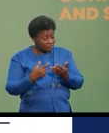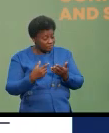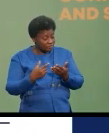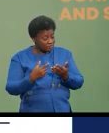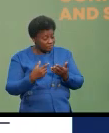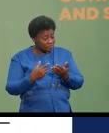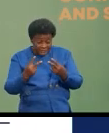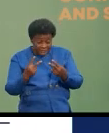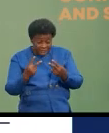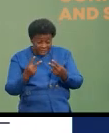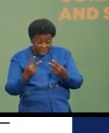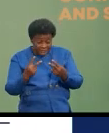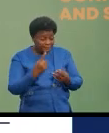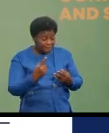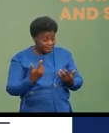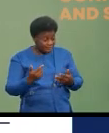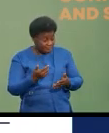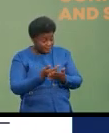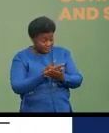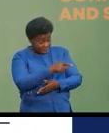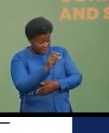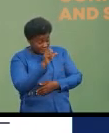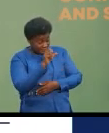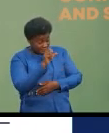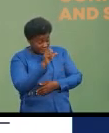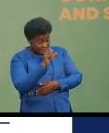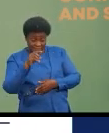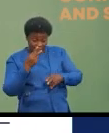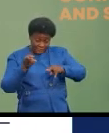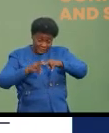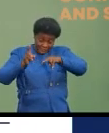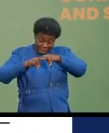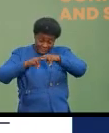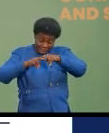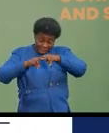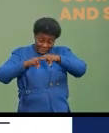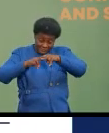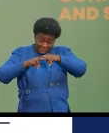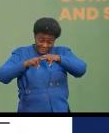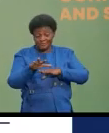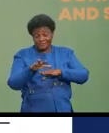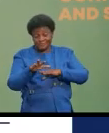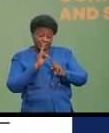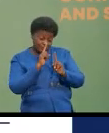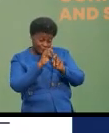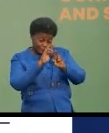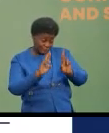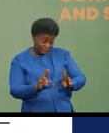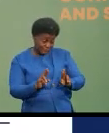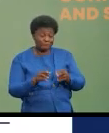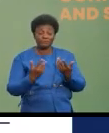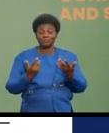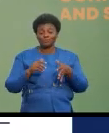see linked to the modeling slides. As we scale up for impact, what do we need to